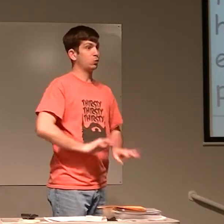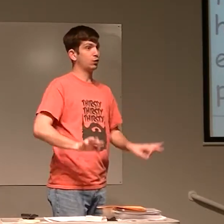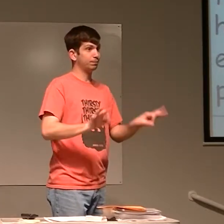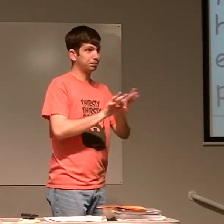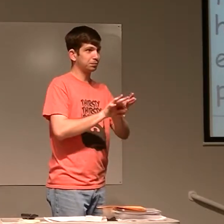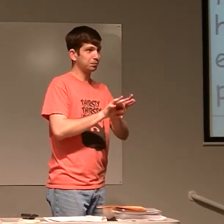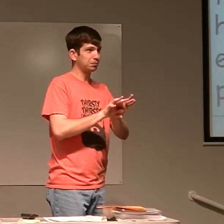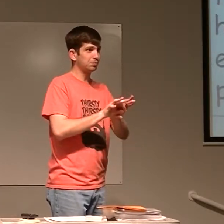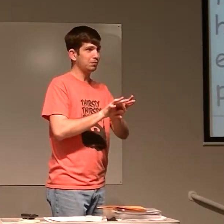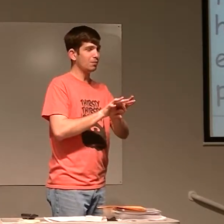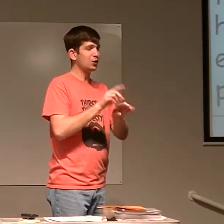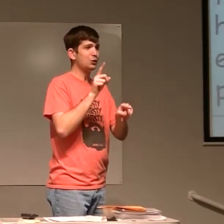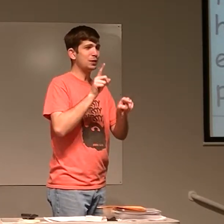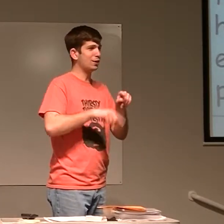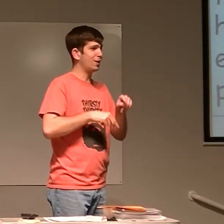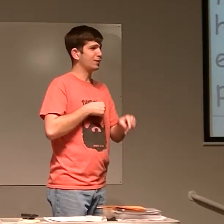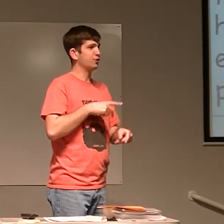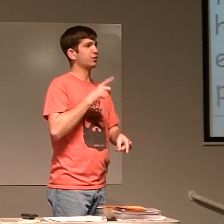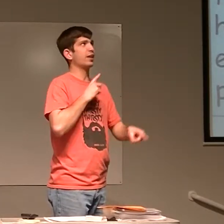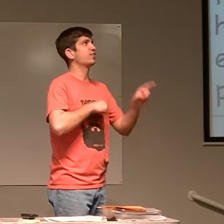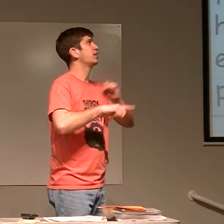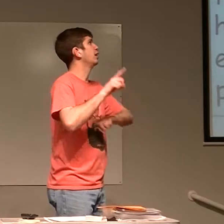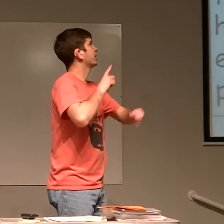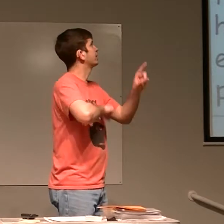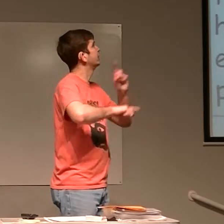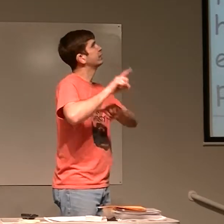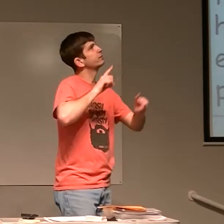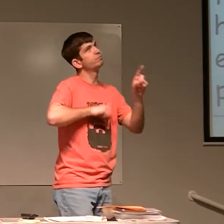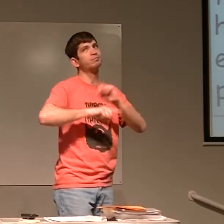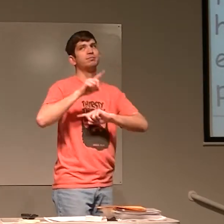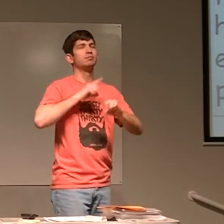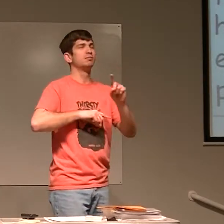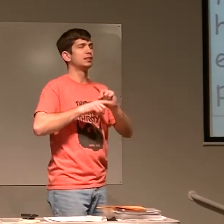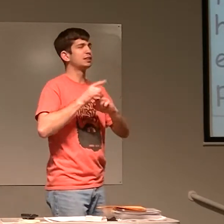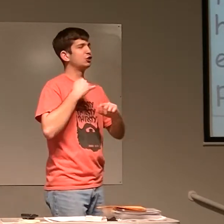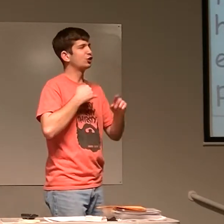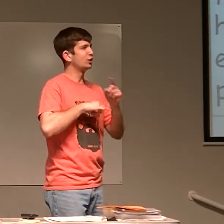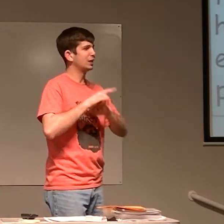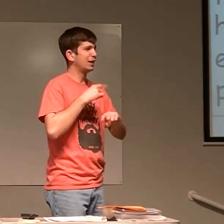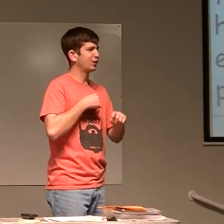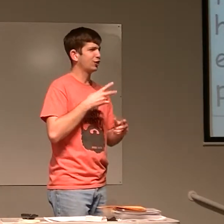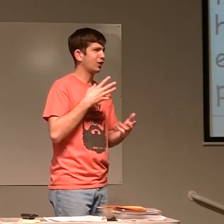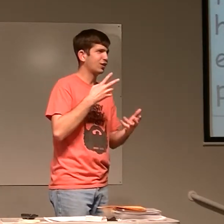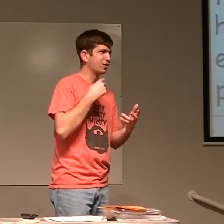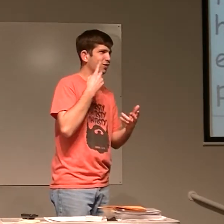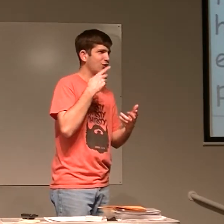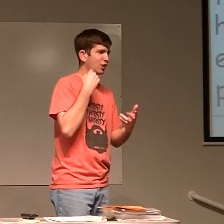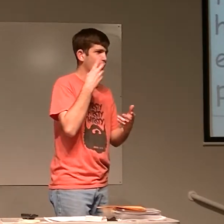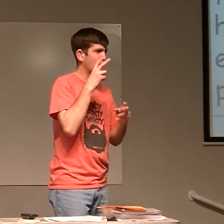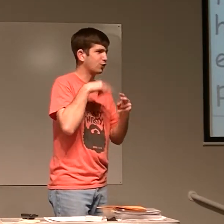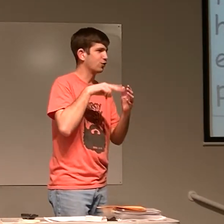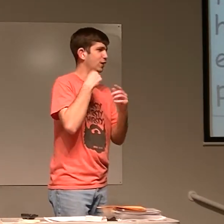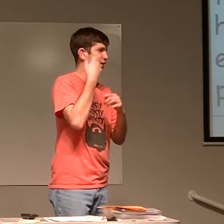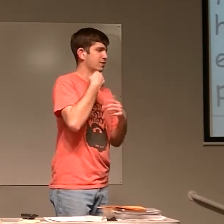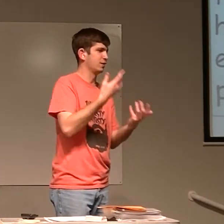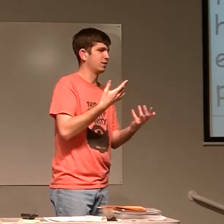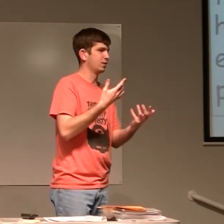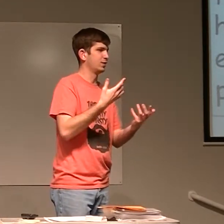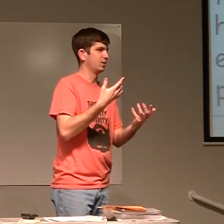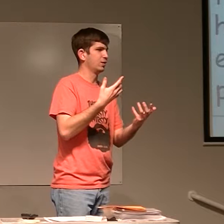important. You can't sign like this, because if you start signing, they're not gonna read your face.